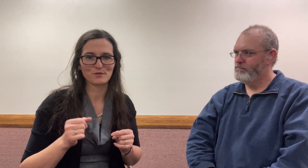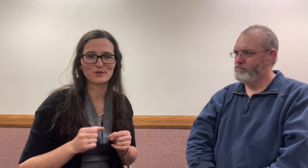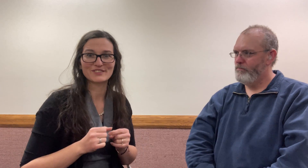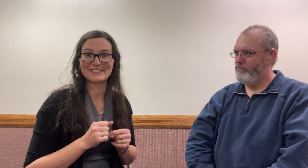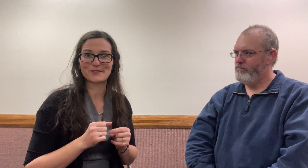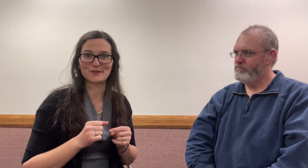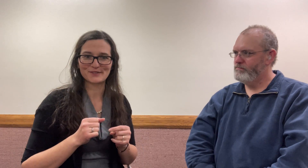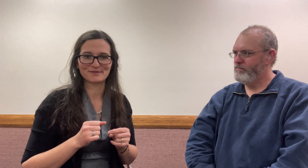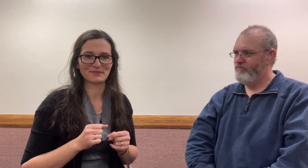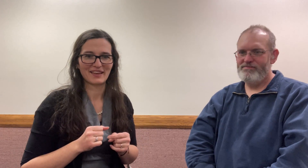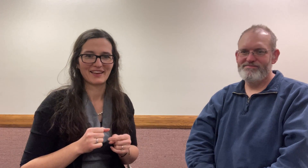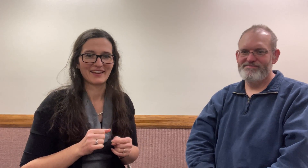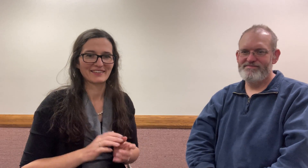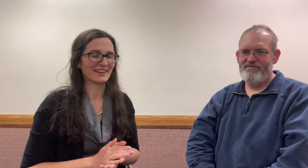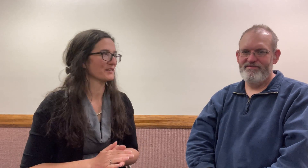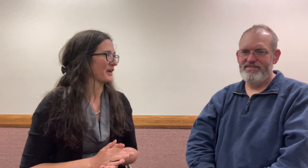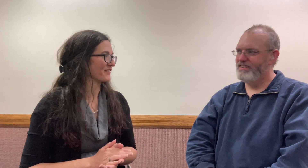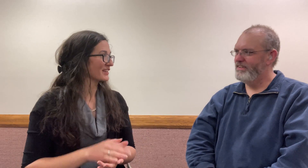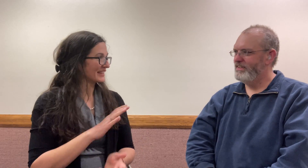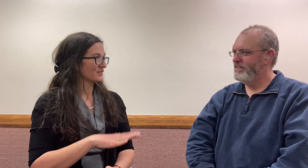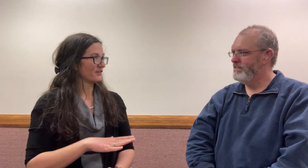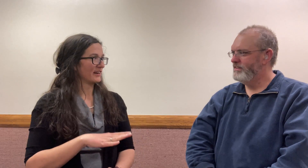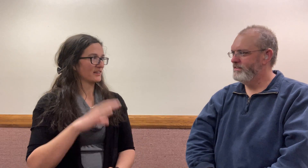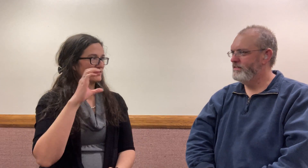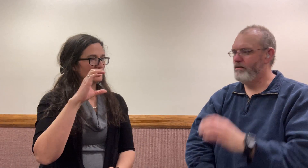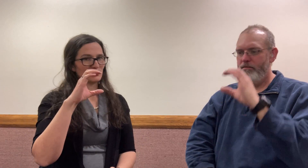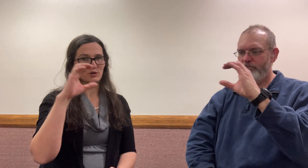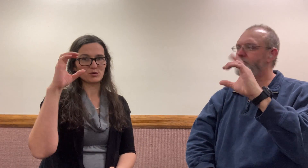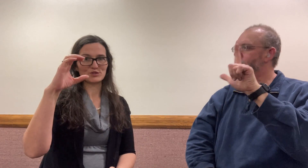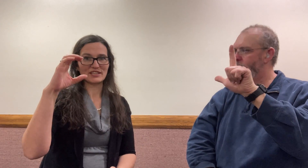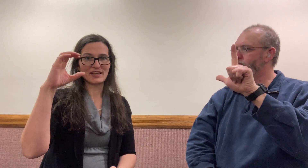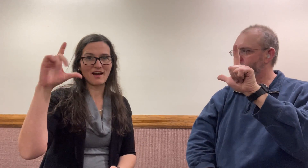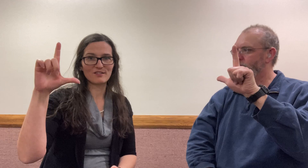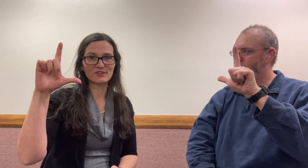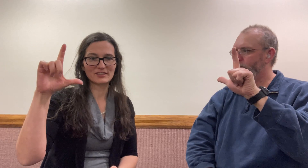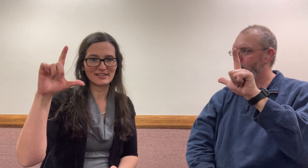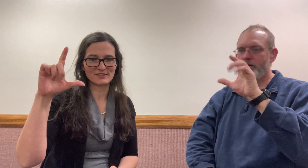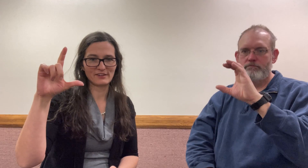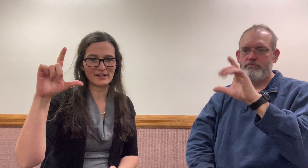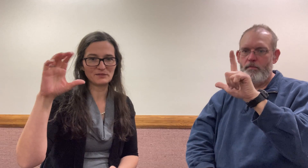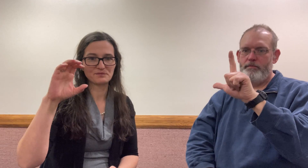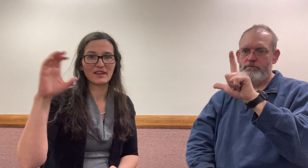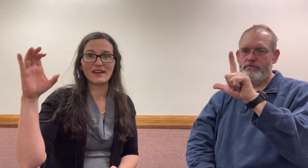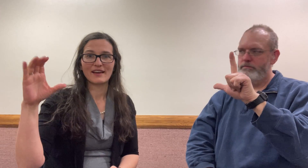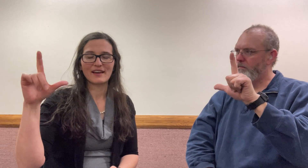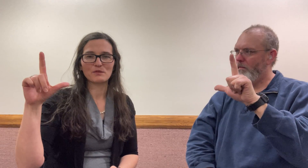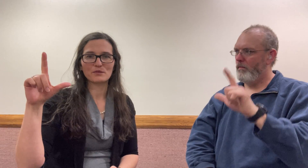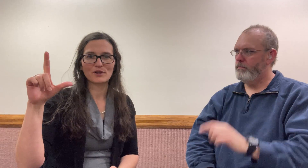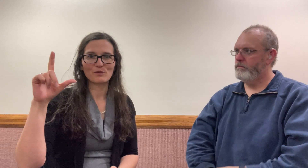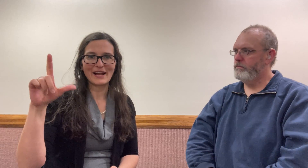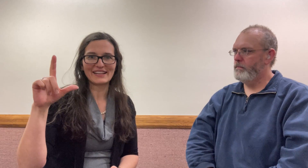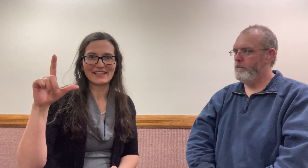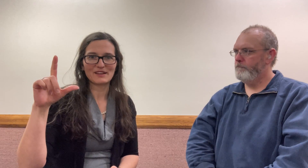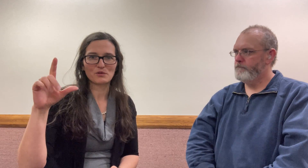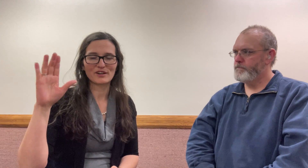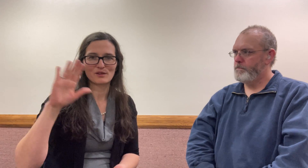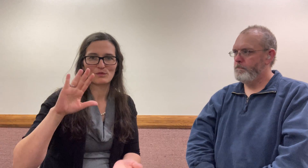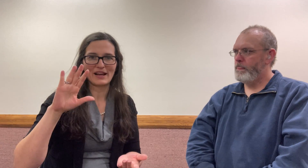Non-manual signals. Okay, and then we have a classifier. So CL for classifier. And when we're writing it, we're going to write